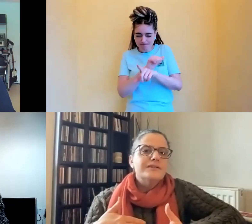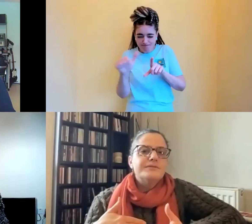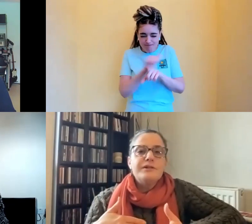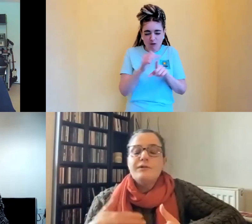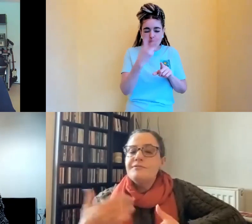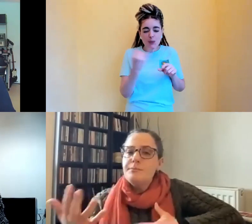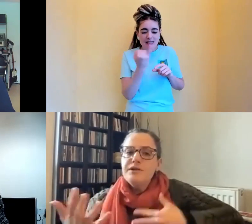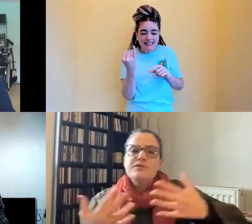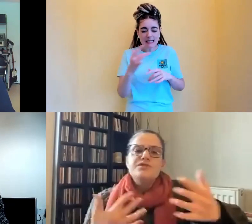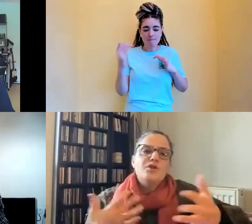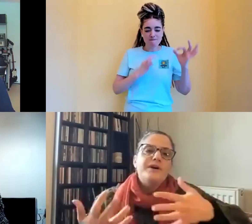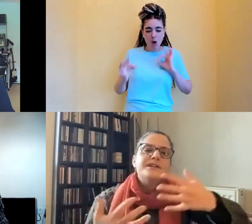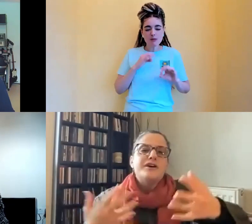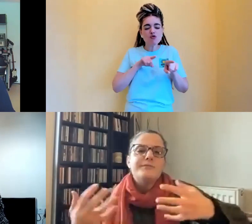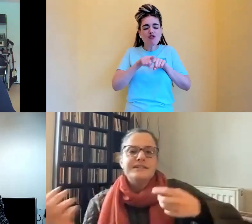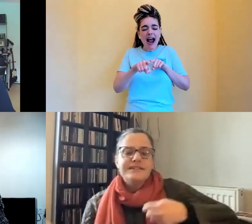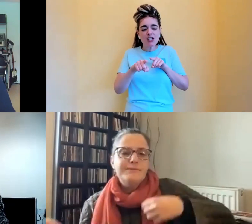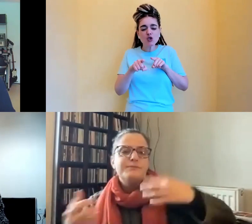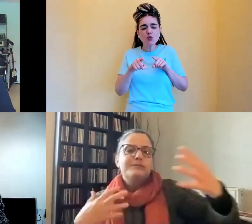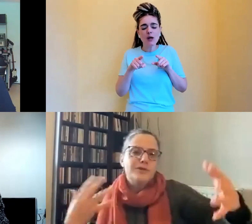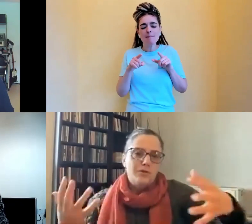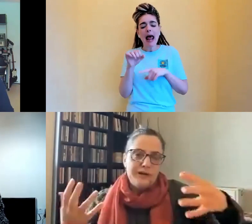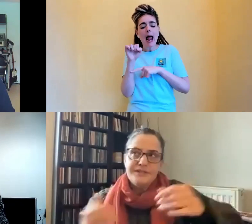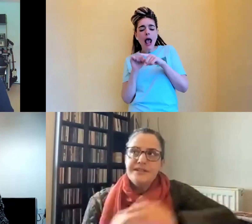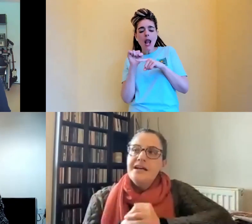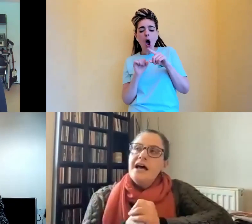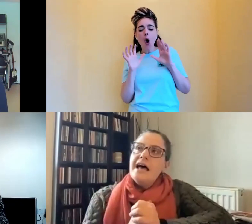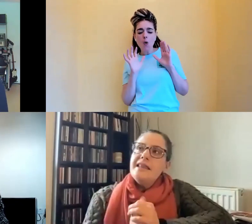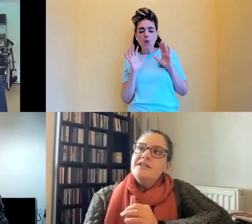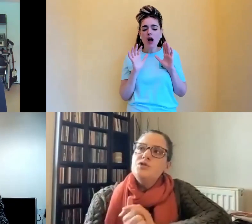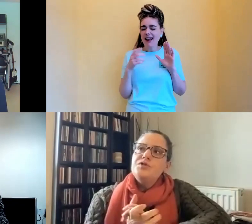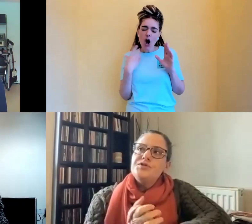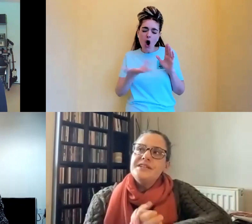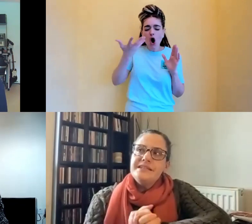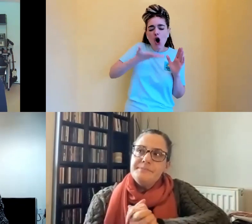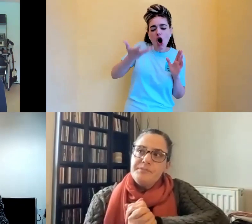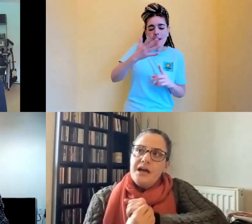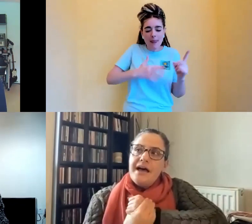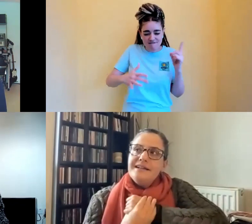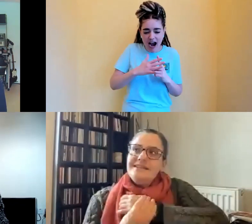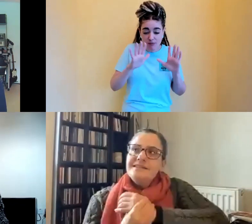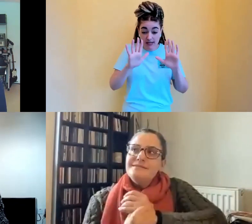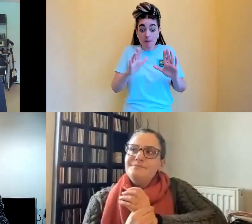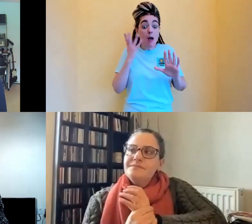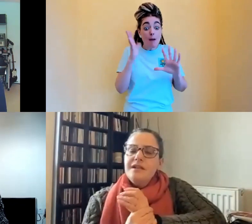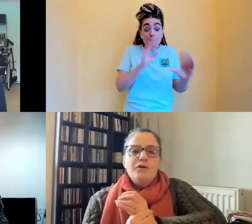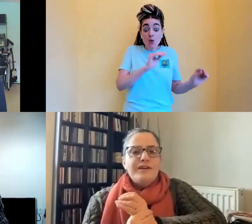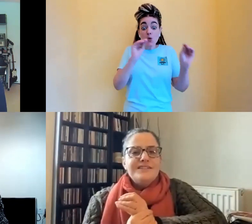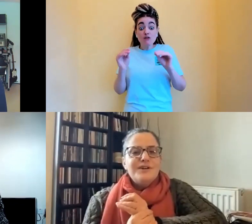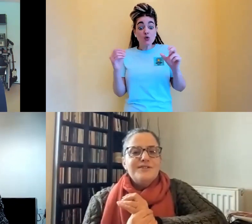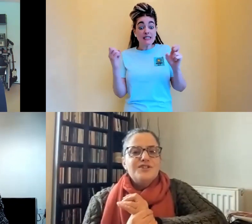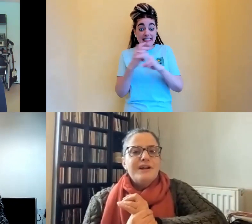low profile because we felt, well, if somebody wants to know about the environmental statement, people know about it. and then it toured to Sydney. And